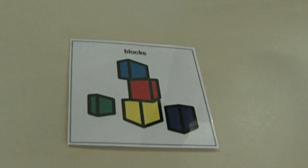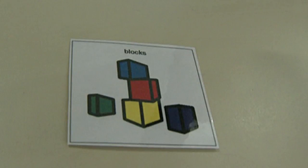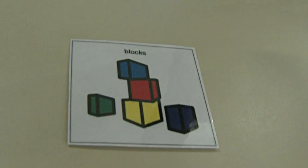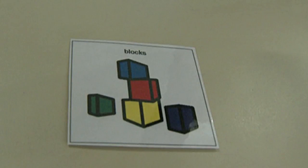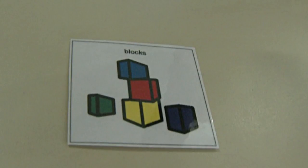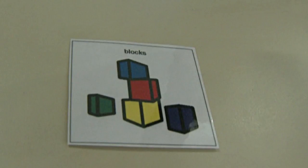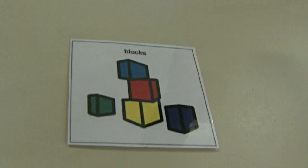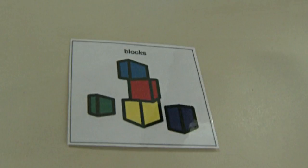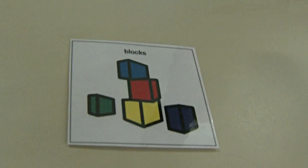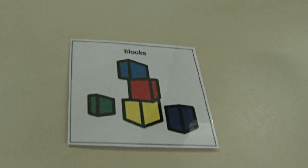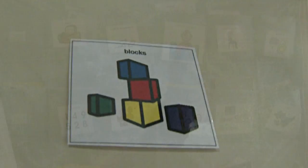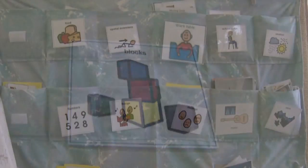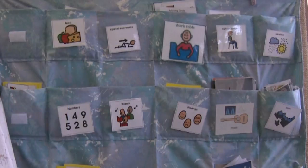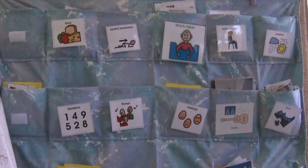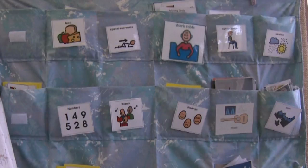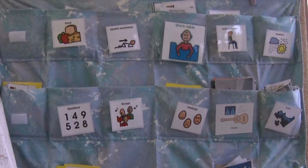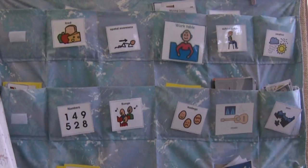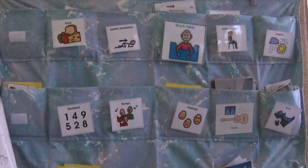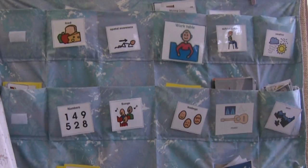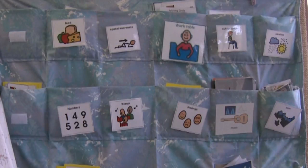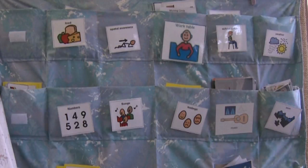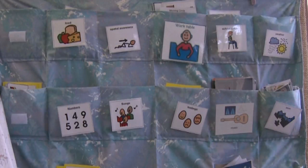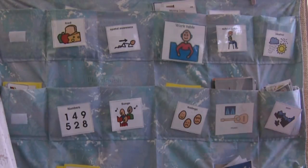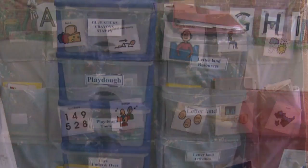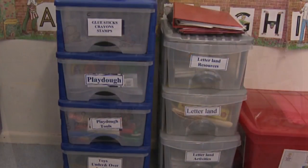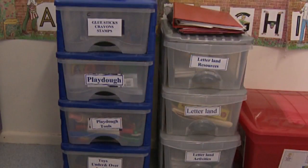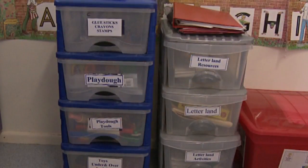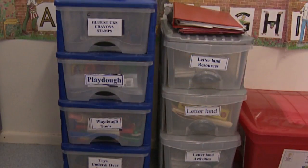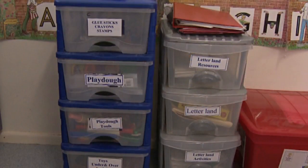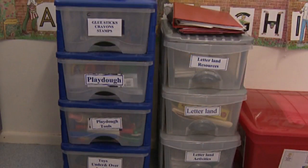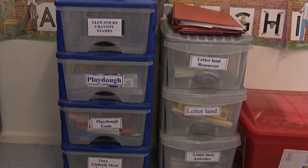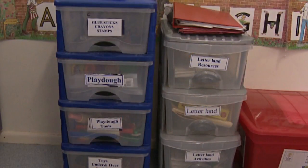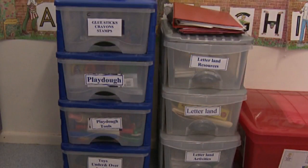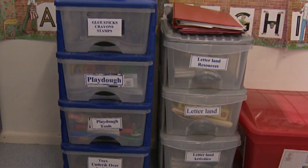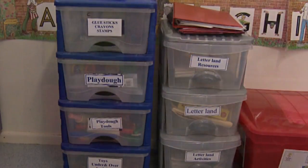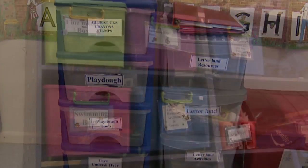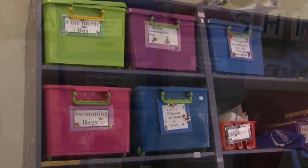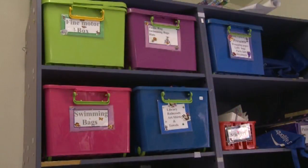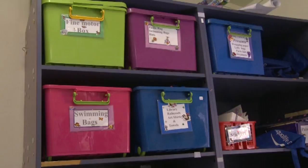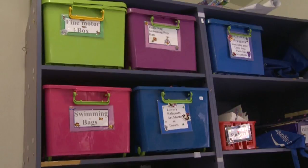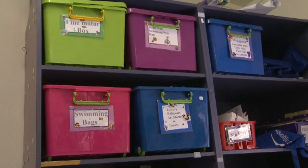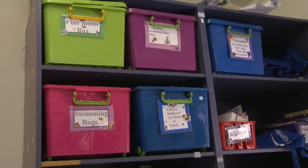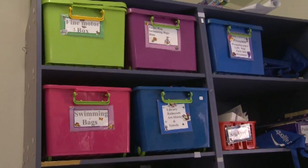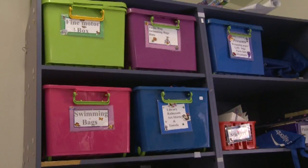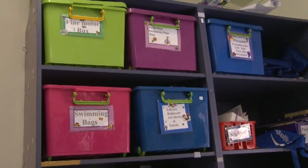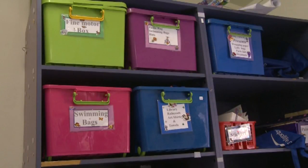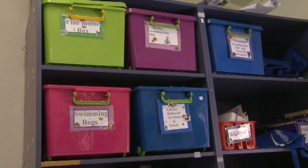Labeling the environment can help maintain structure and organisation of the environment by labelling shelves, activity areas and